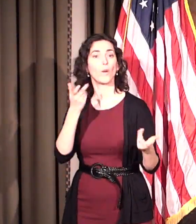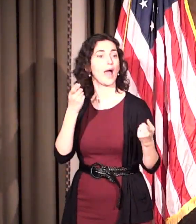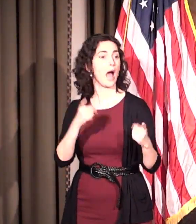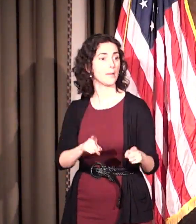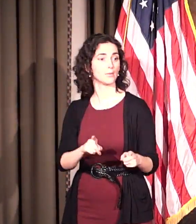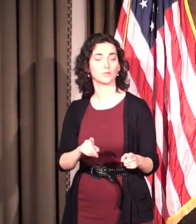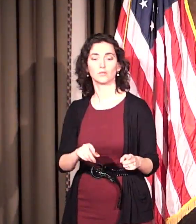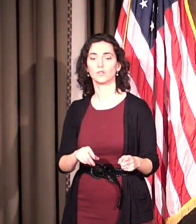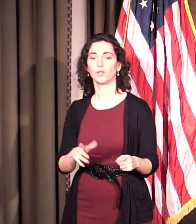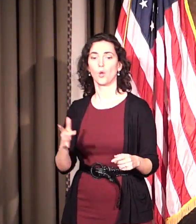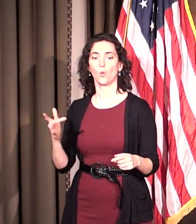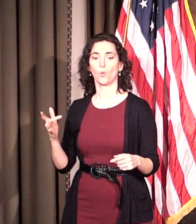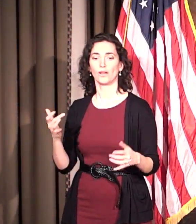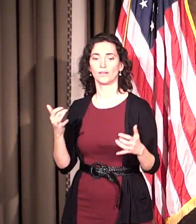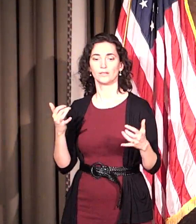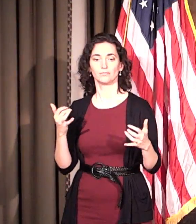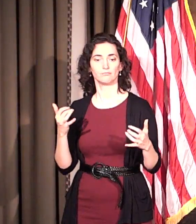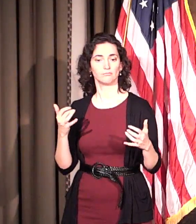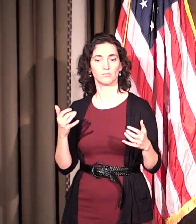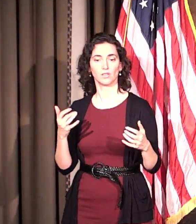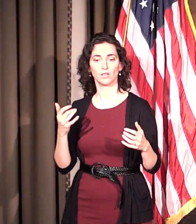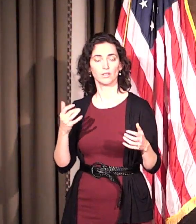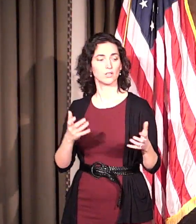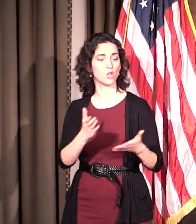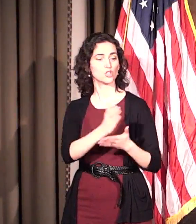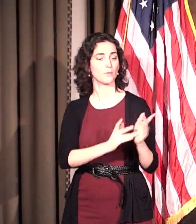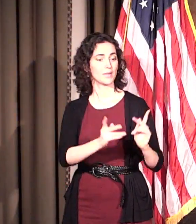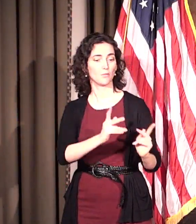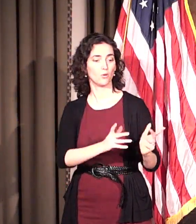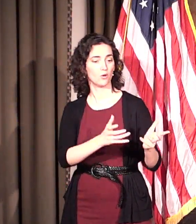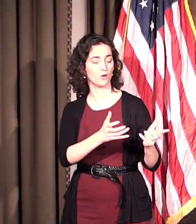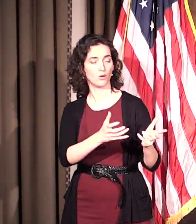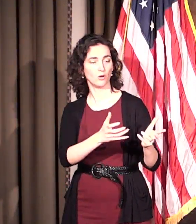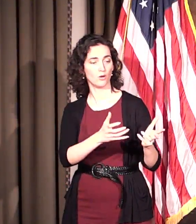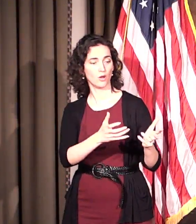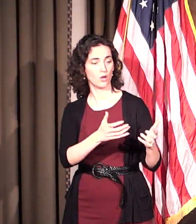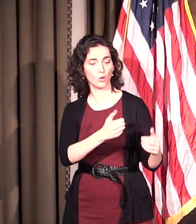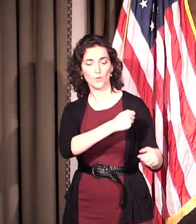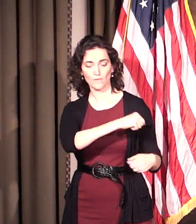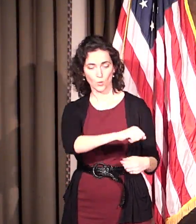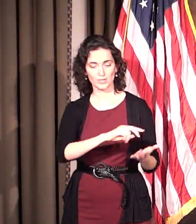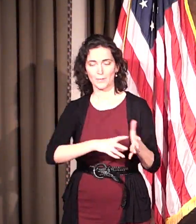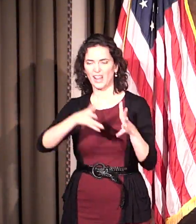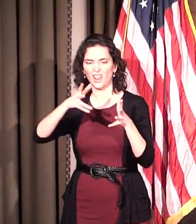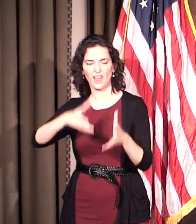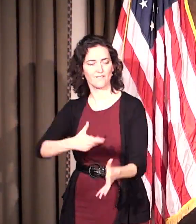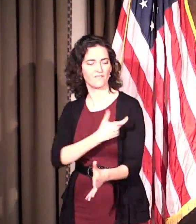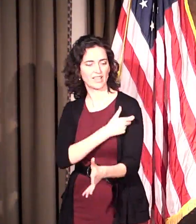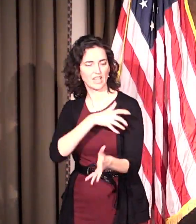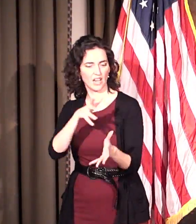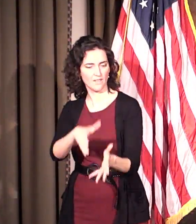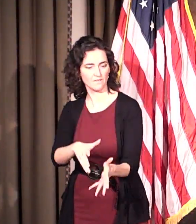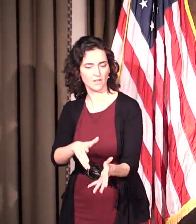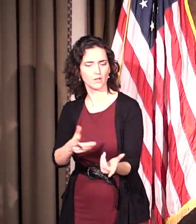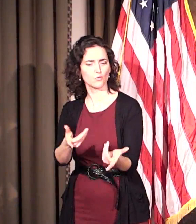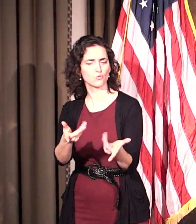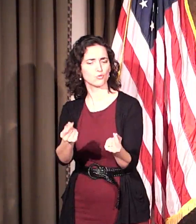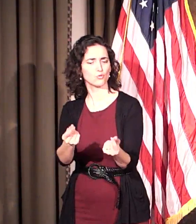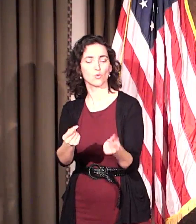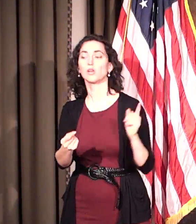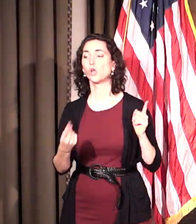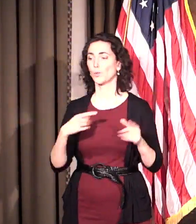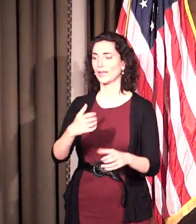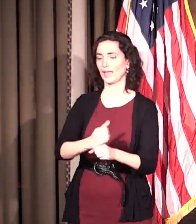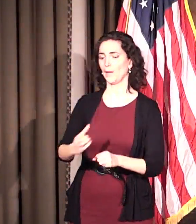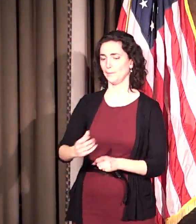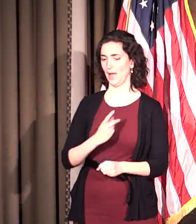right now you have a huge gap there. What happens to those doses? We claw them back. Those doses are allocated to Louisiana. We don't get